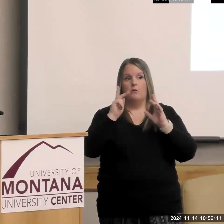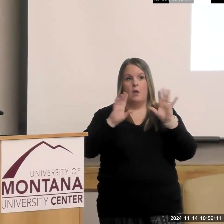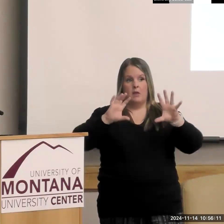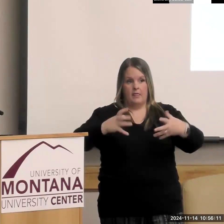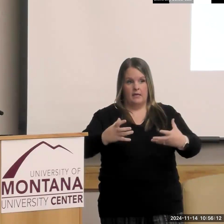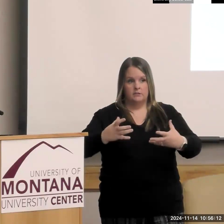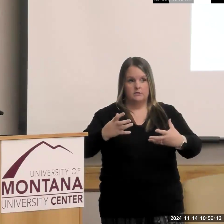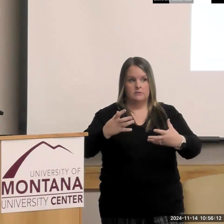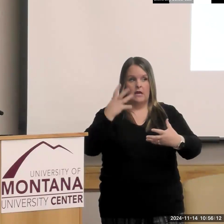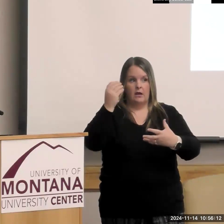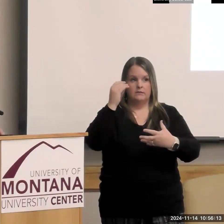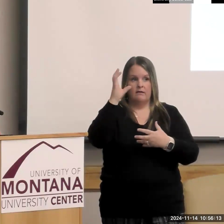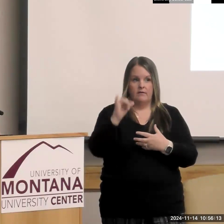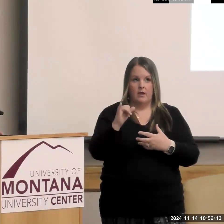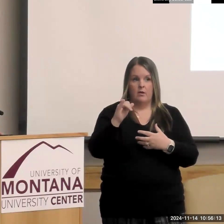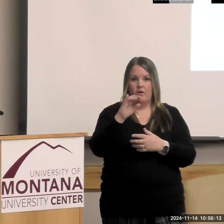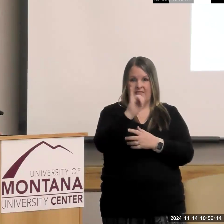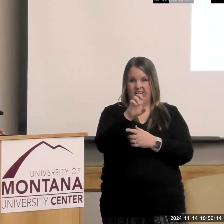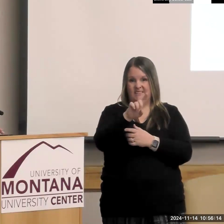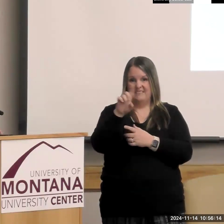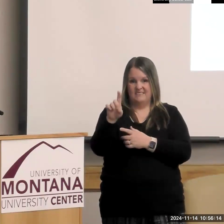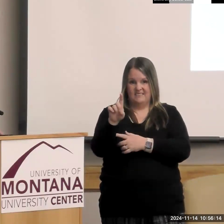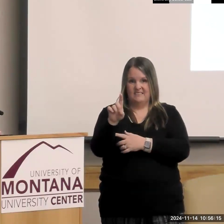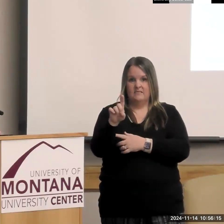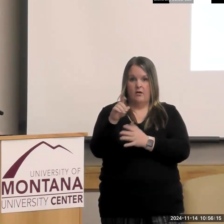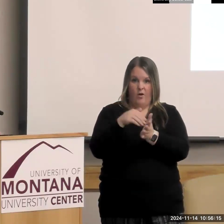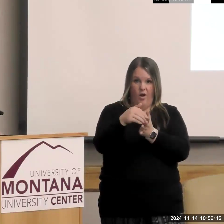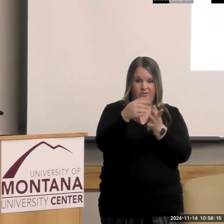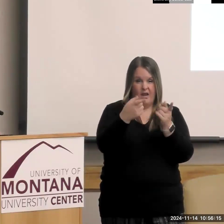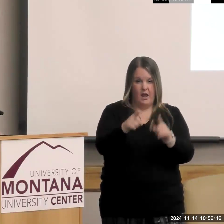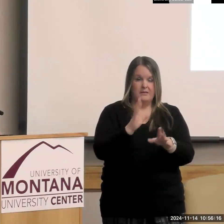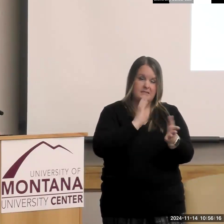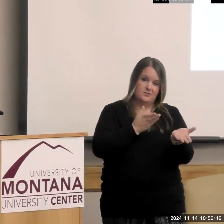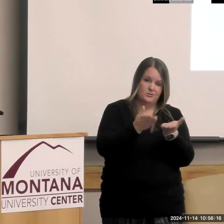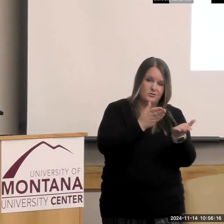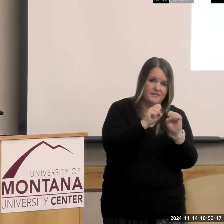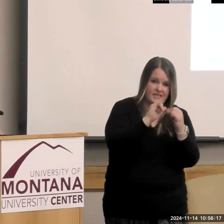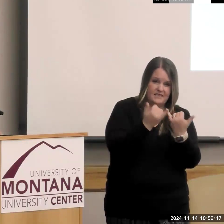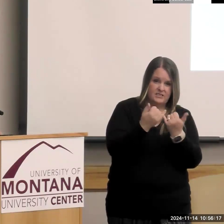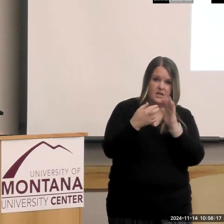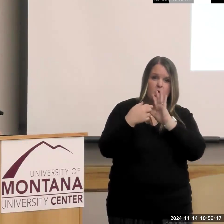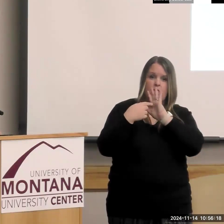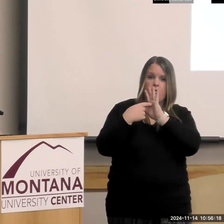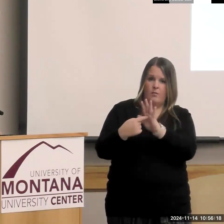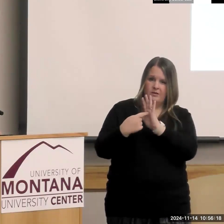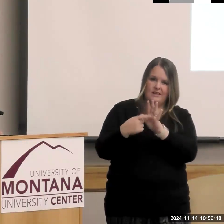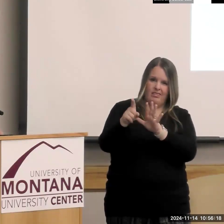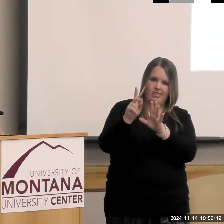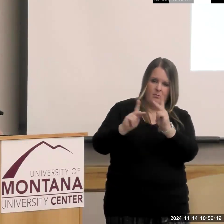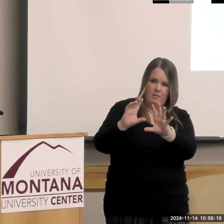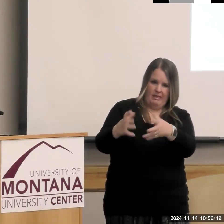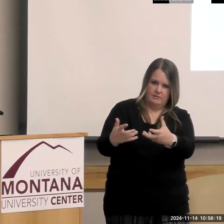the populations with intellectual and developmental disabilities, oftentimes it's a service agency that represents a population and a community,